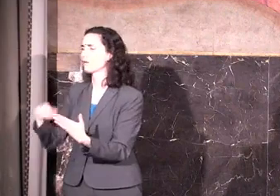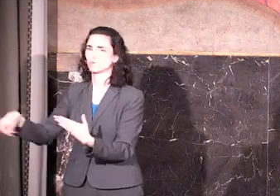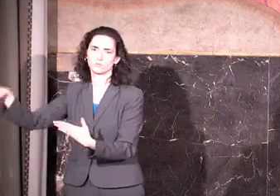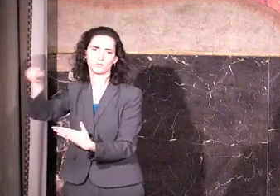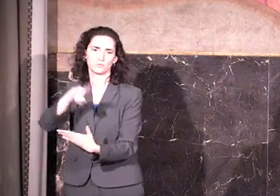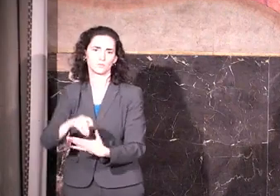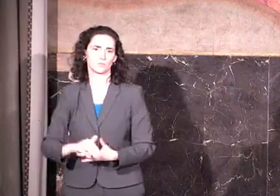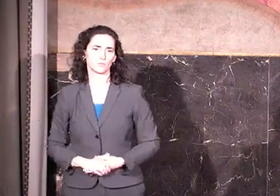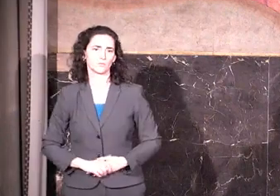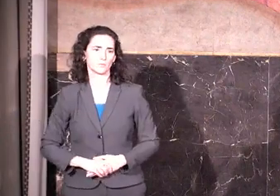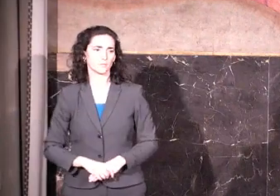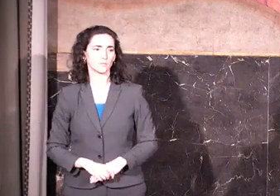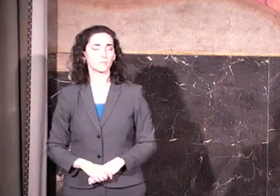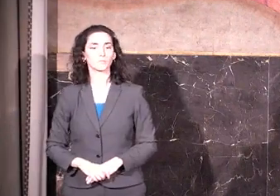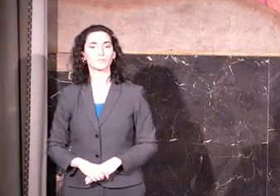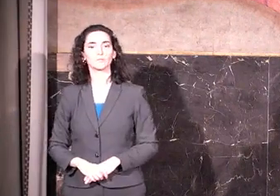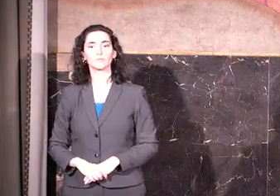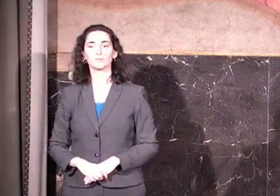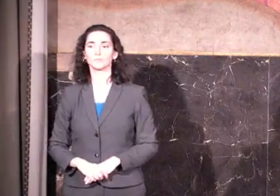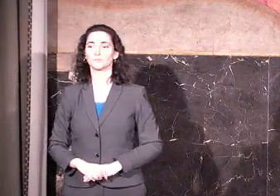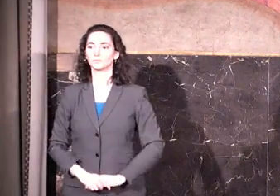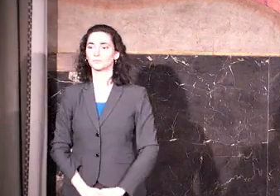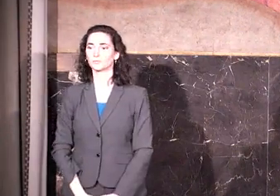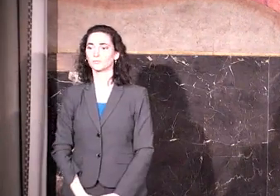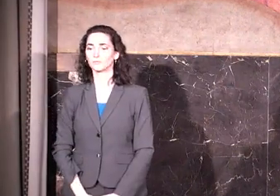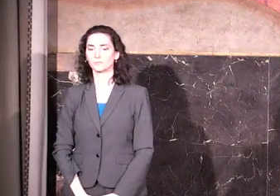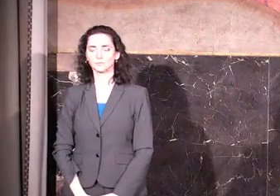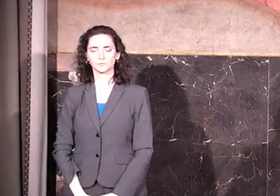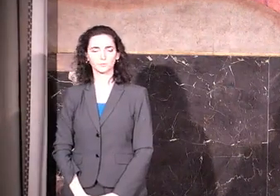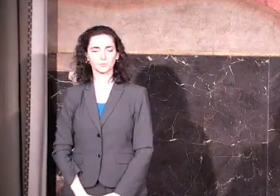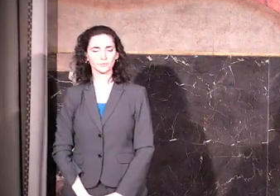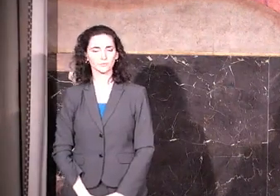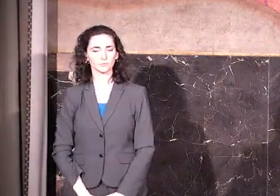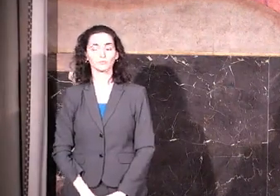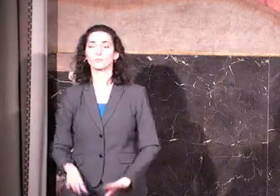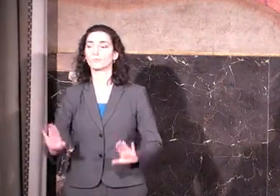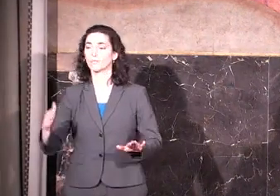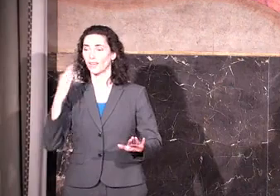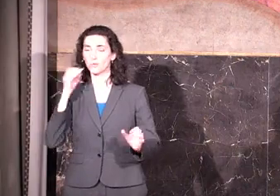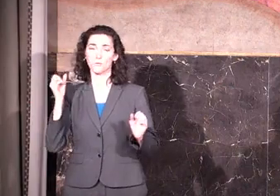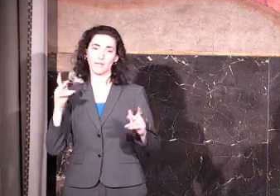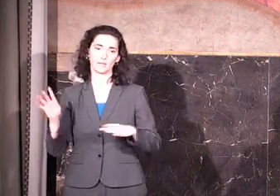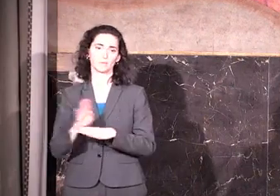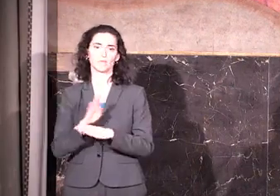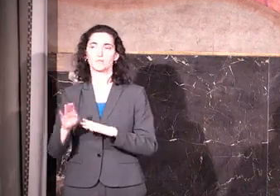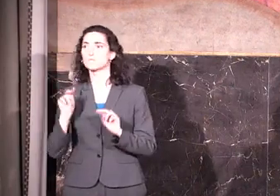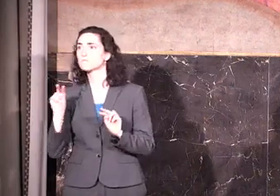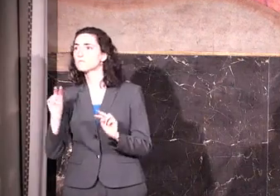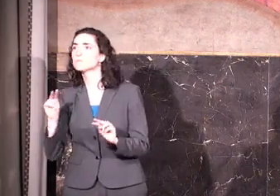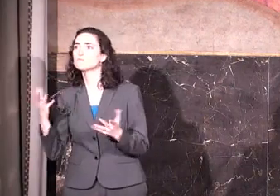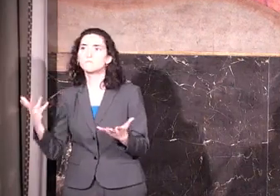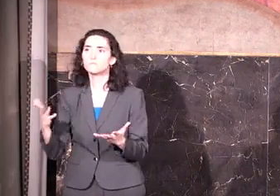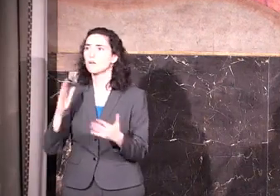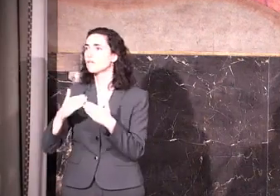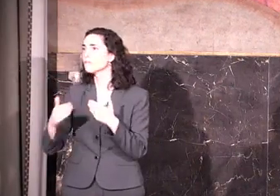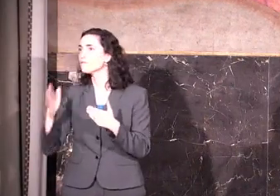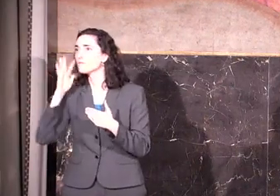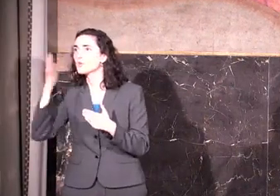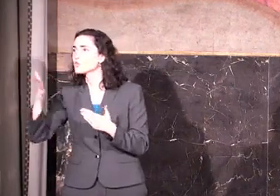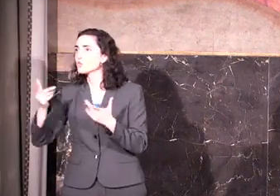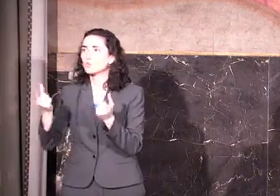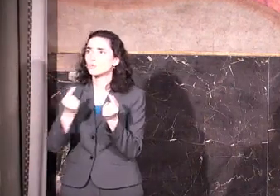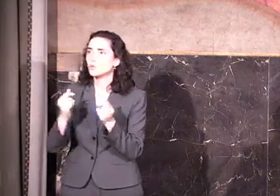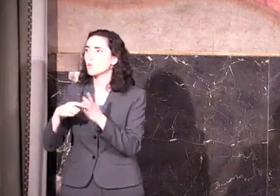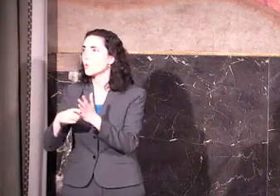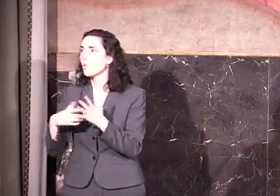I know that many businesses have been eager to know what their requirements will be going forward. Today, we have that answer for you with a